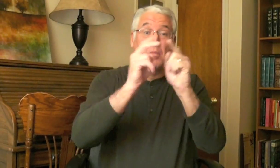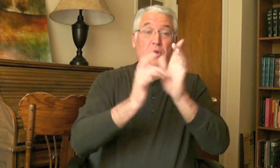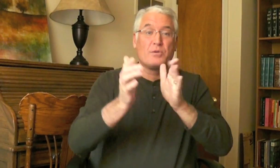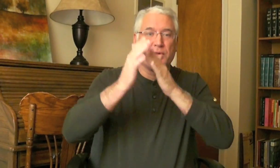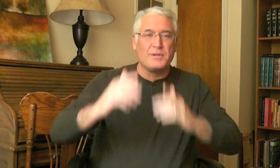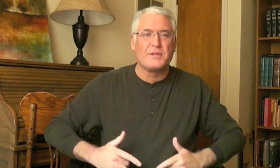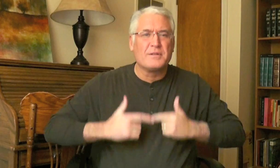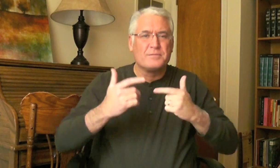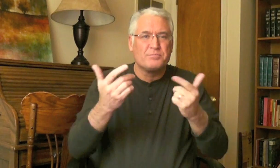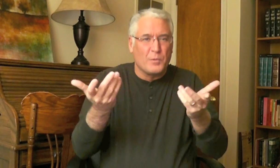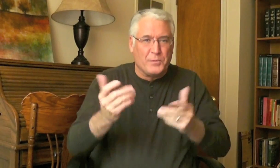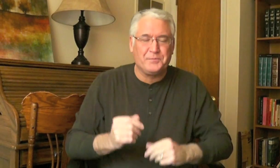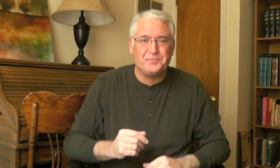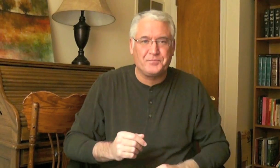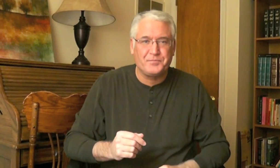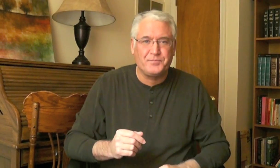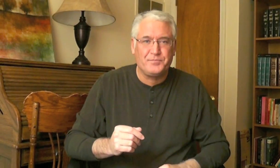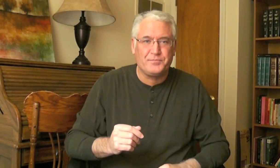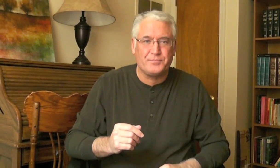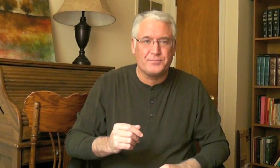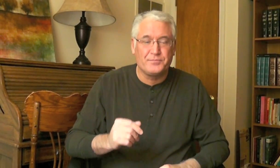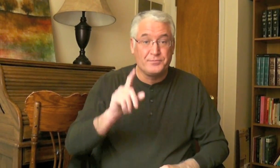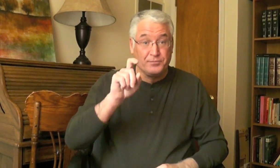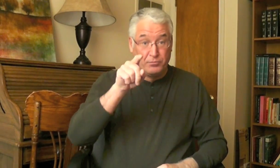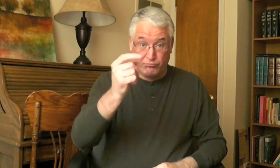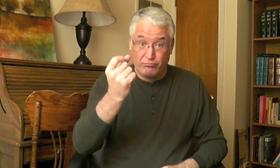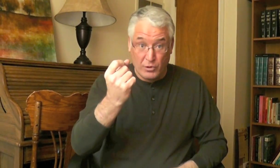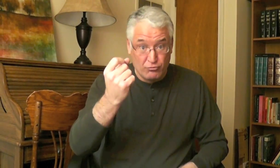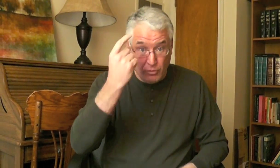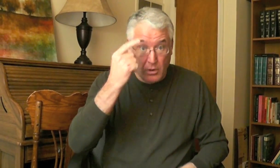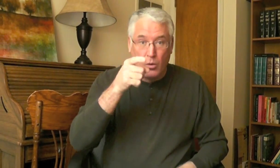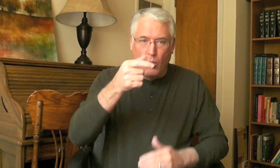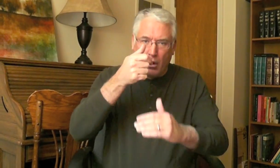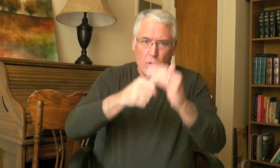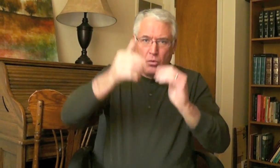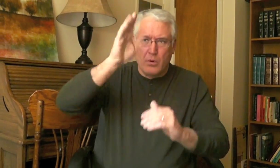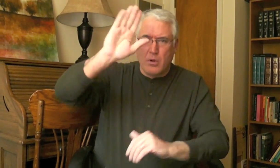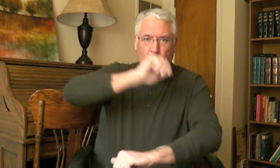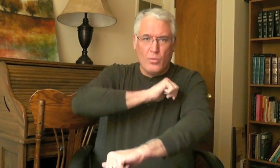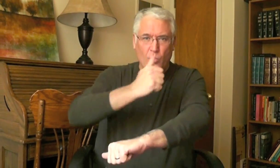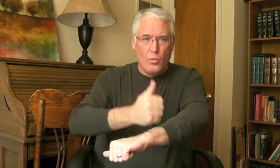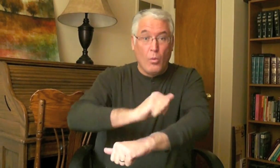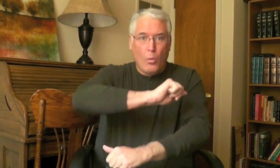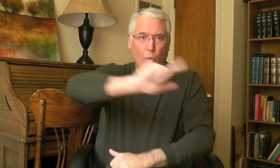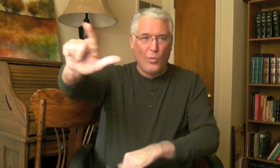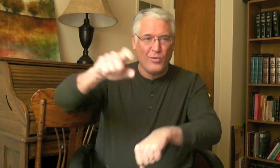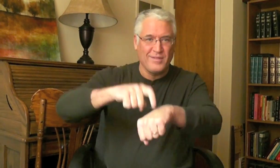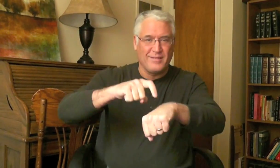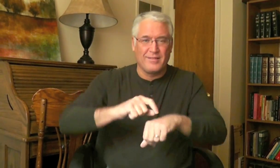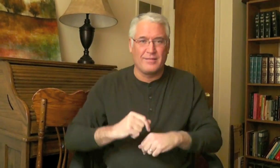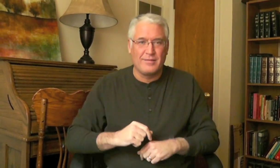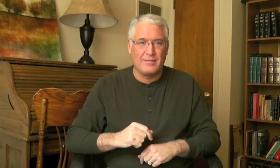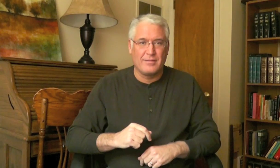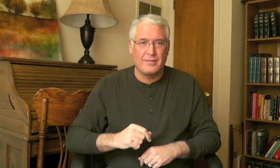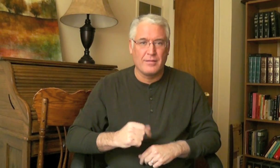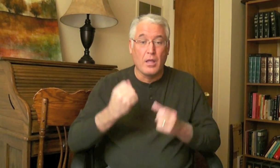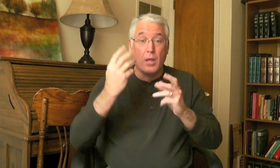Now let's apply this to our Christian life. Do you understand that you're under God's authority all the time? We